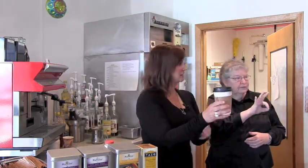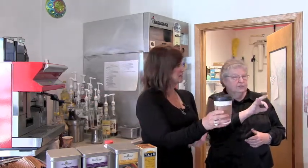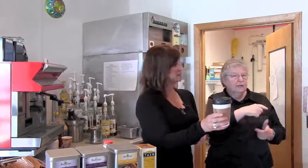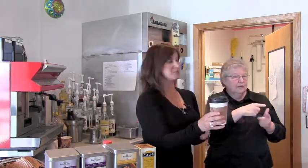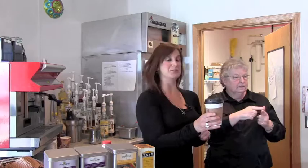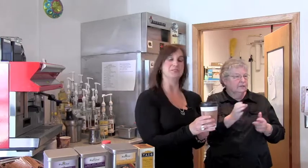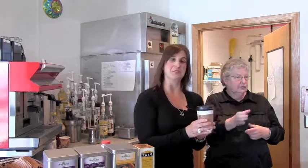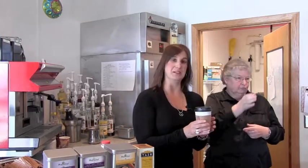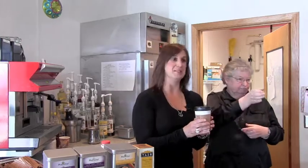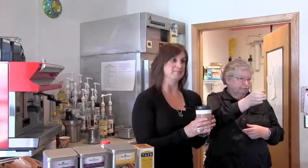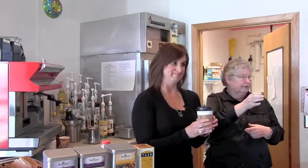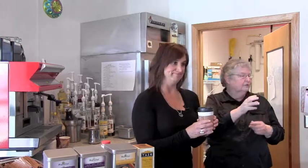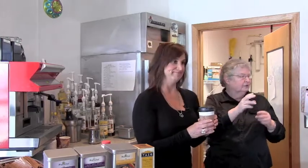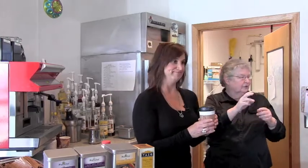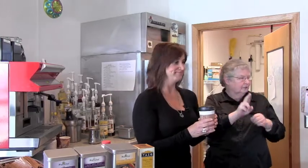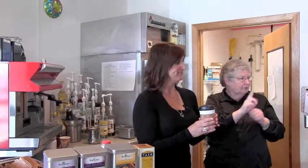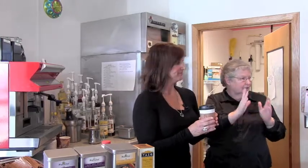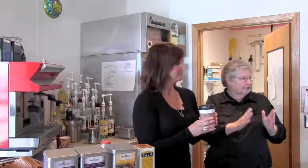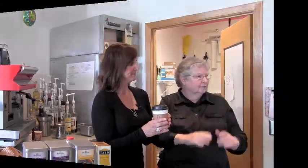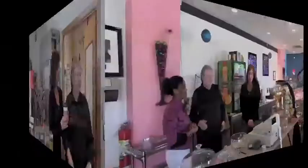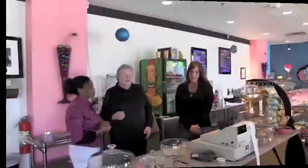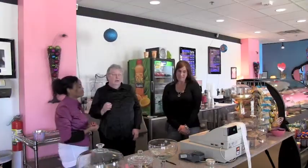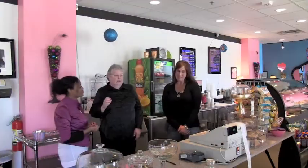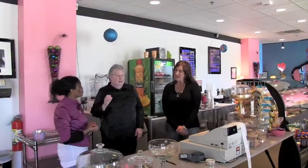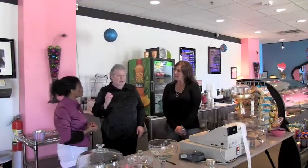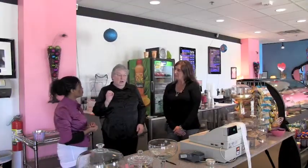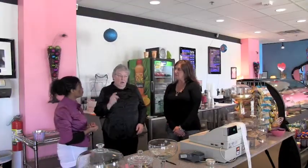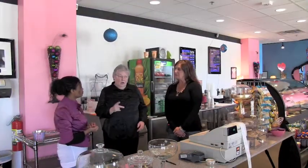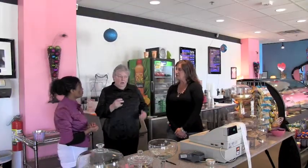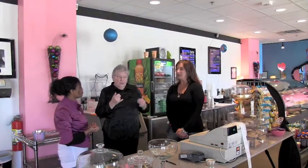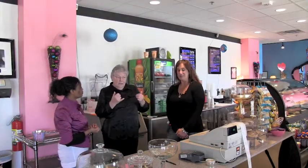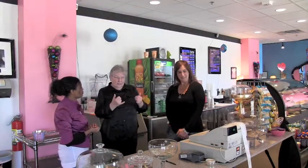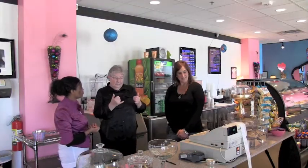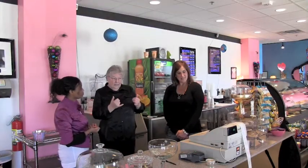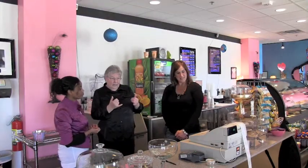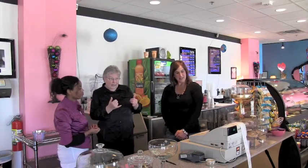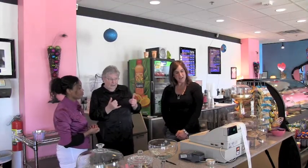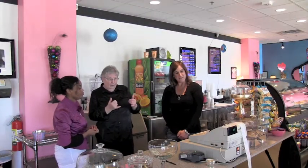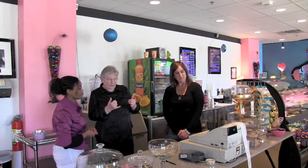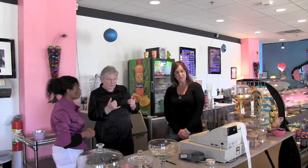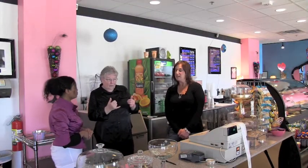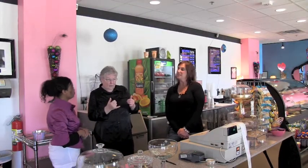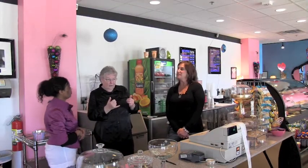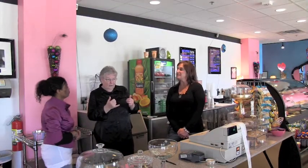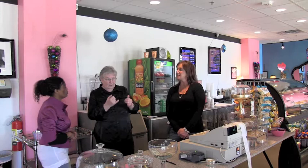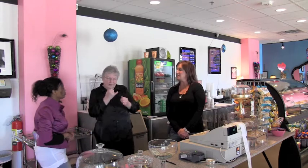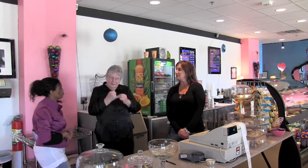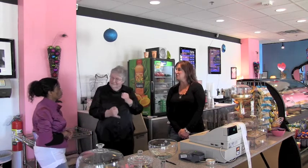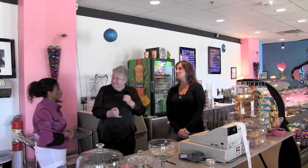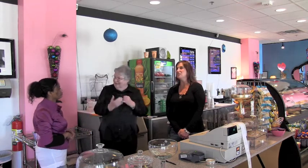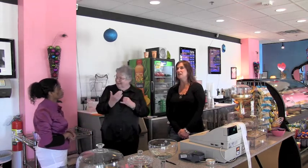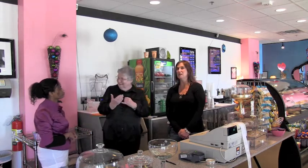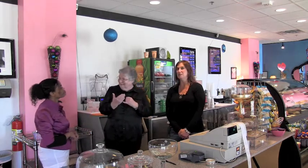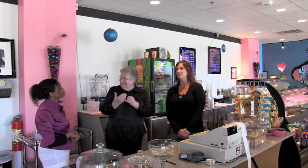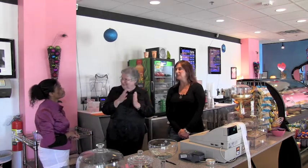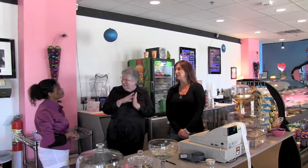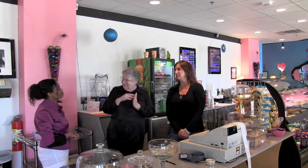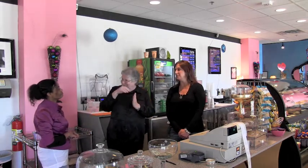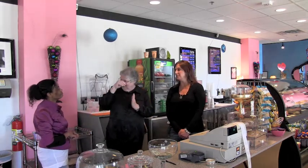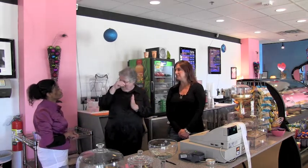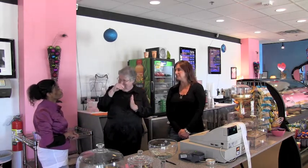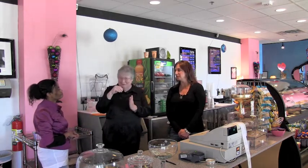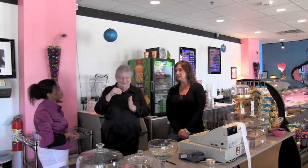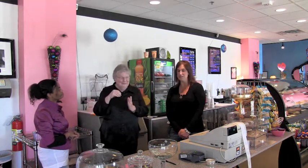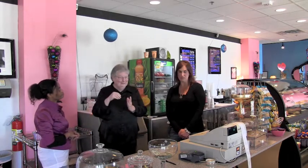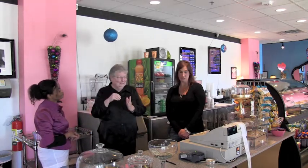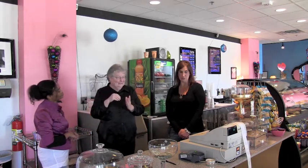to give the customer the drink. Okay, now for a kind of final stage of